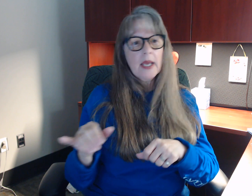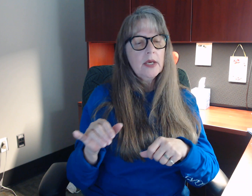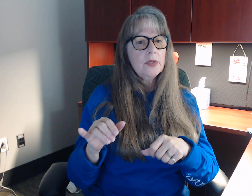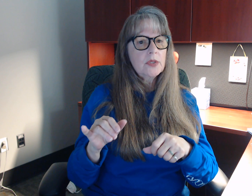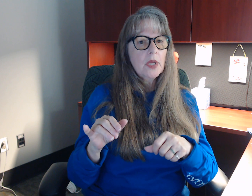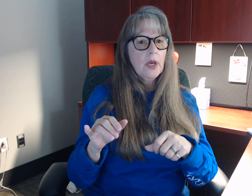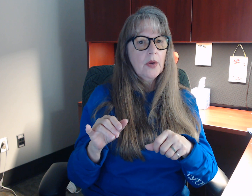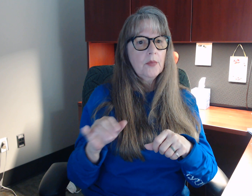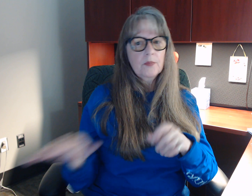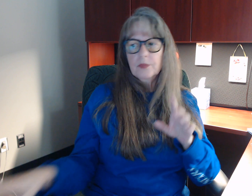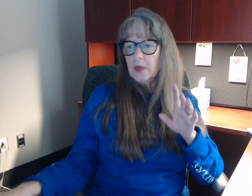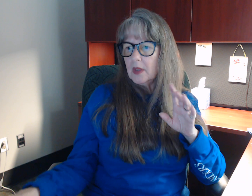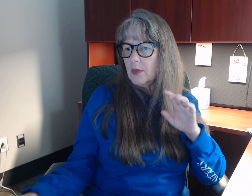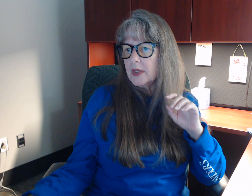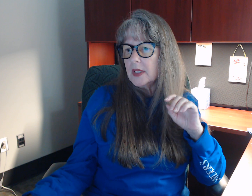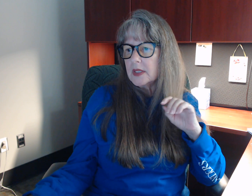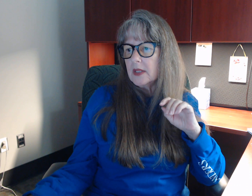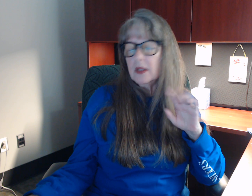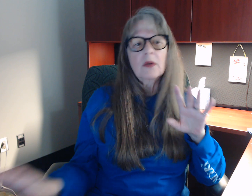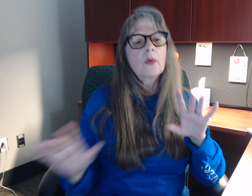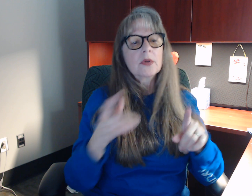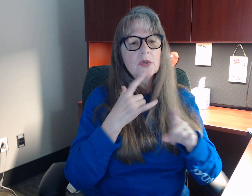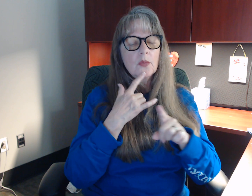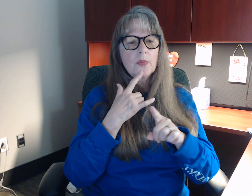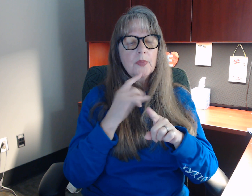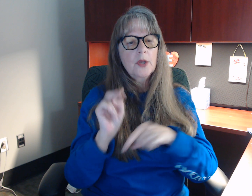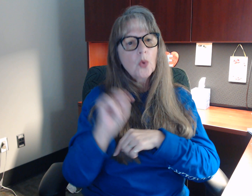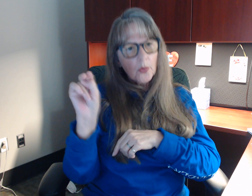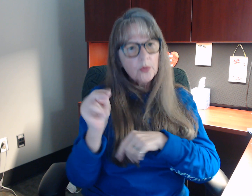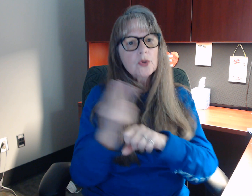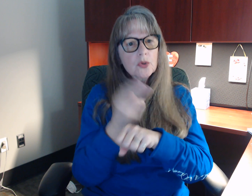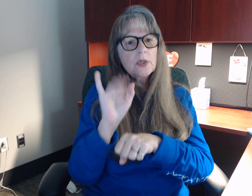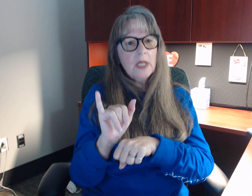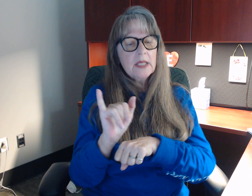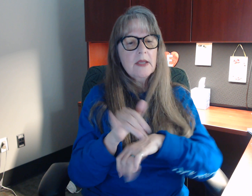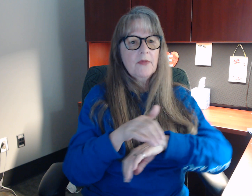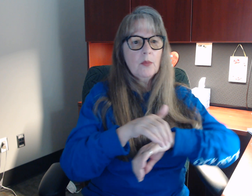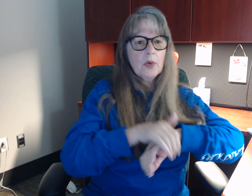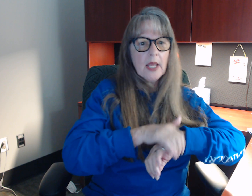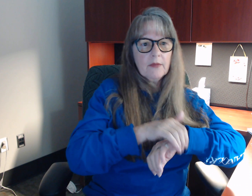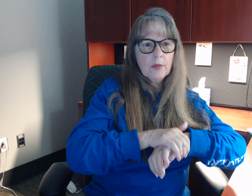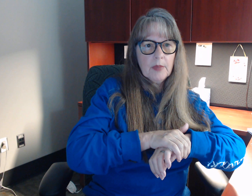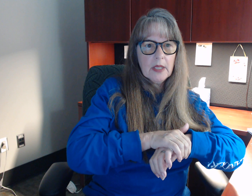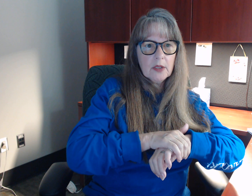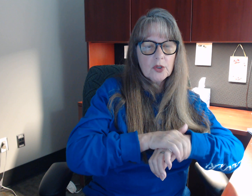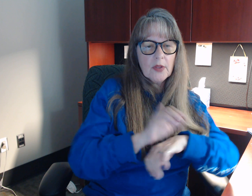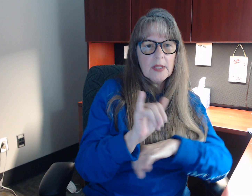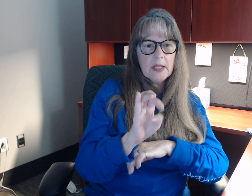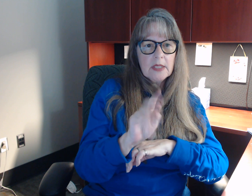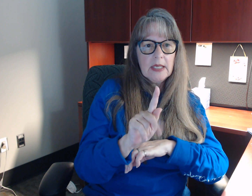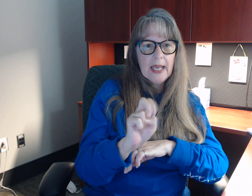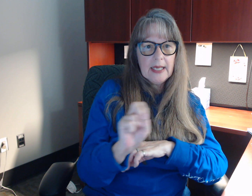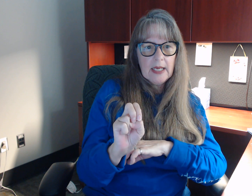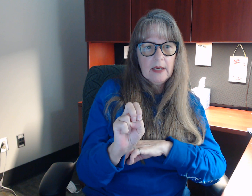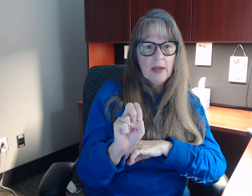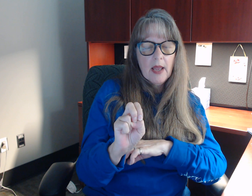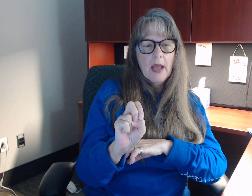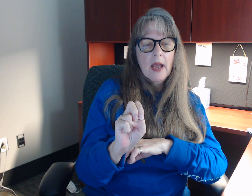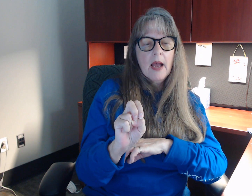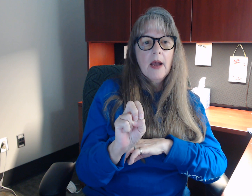as, what did they say? Oh, so the Northerners use it as if they were like from English. So that's a Yankee. And